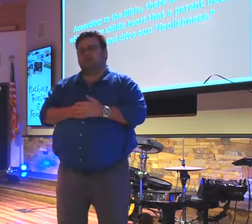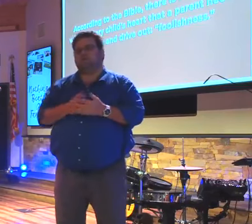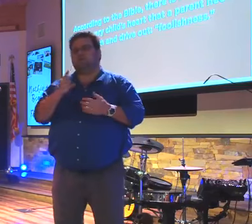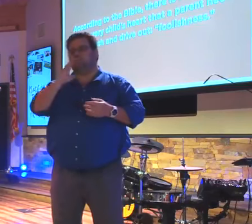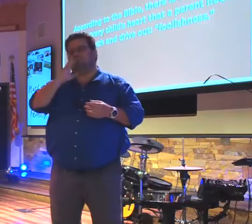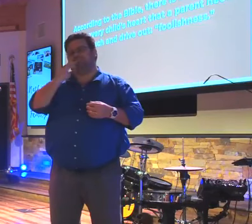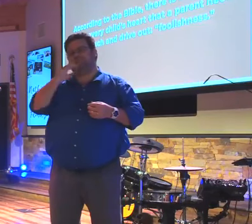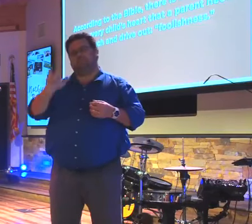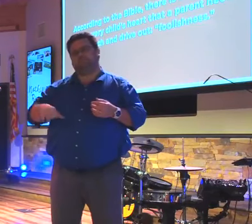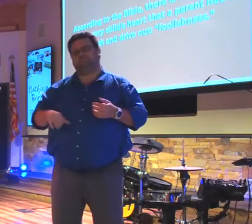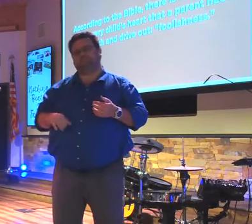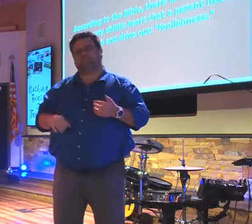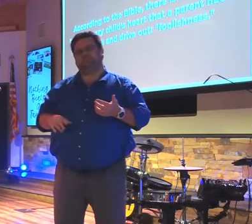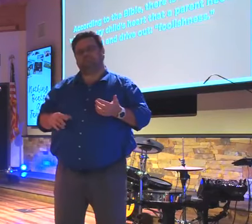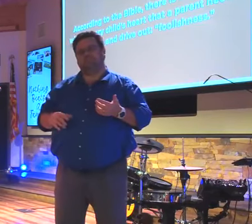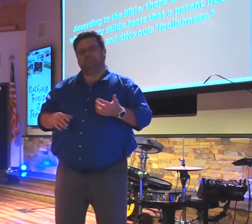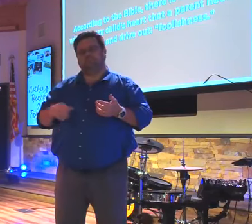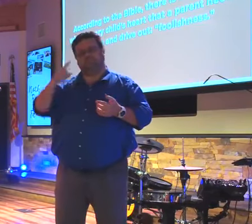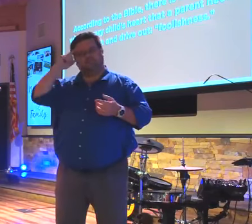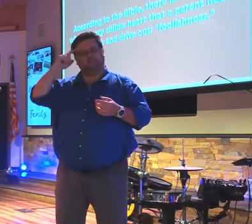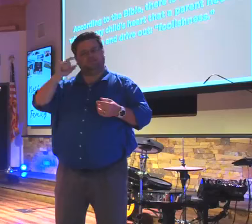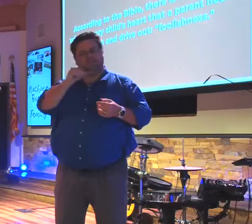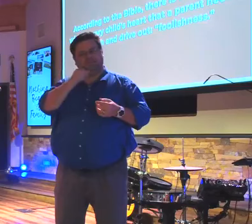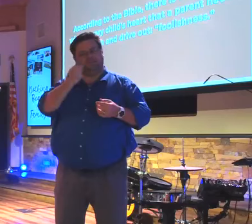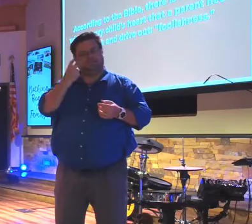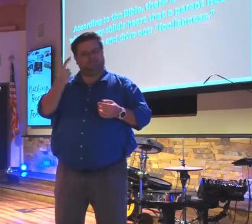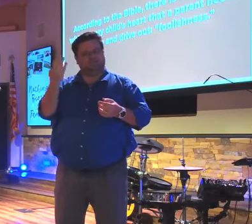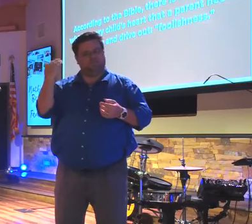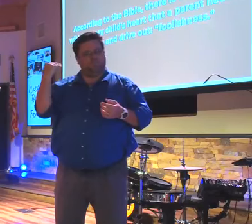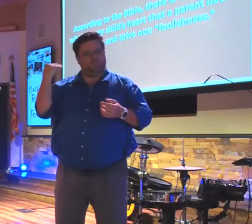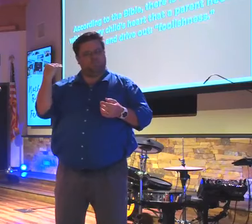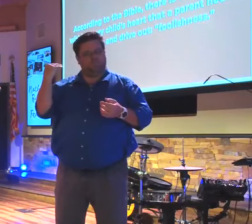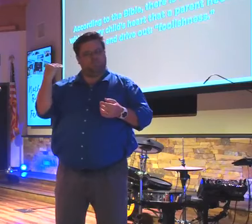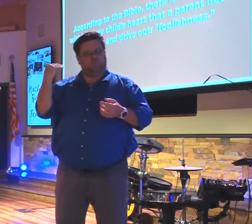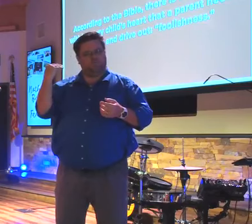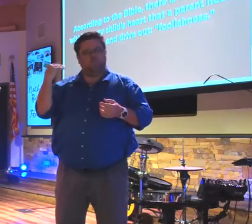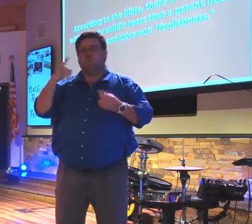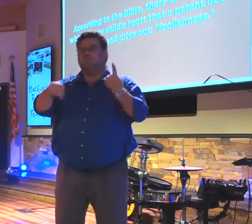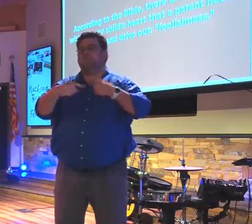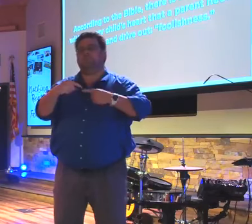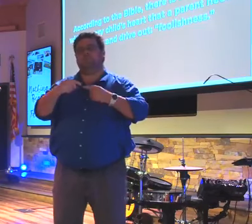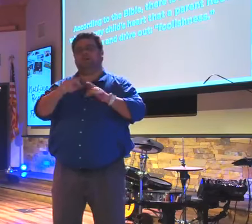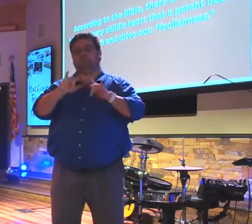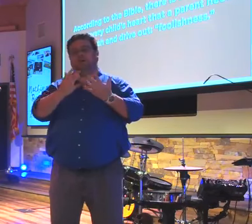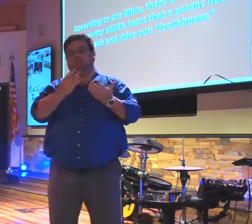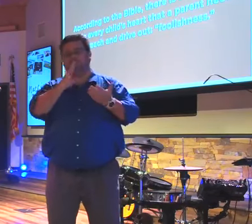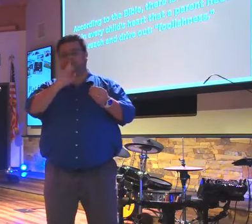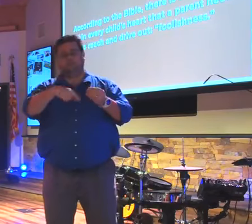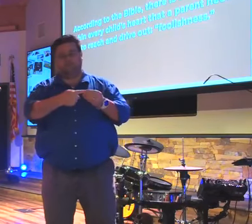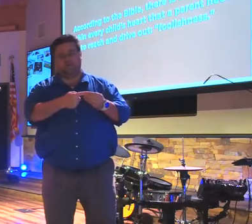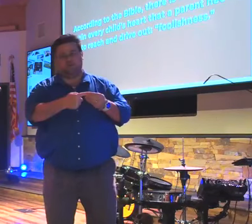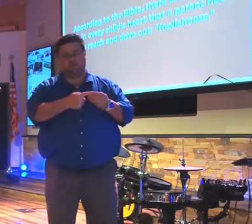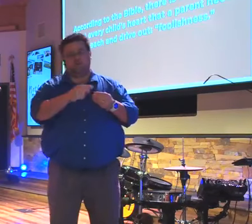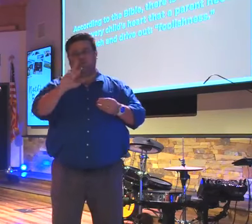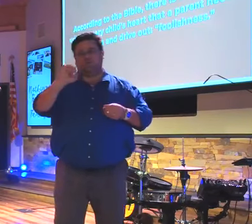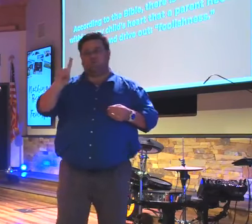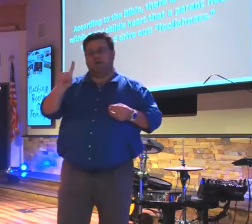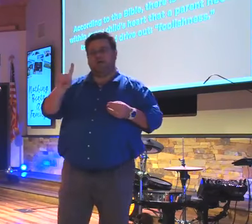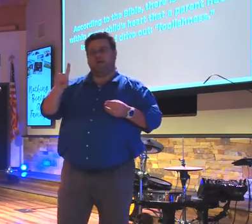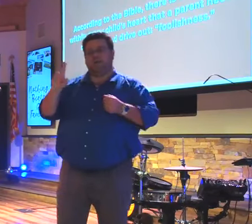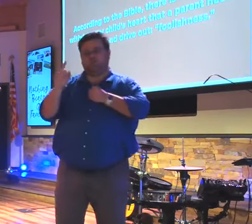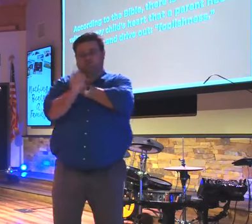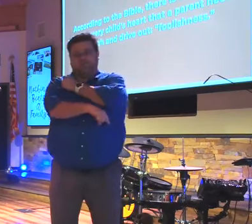some thoughts there that I've never really seen before. When the Bible talks about the rod of correction, that